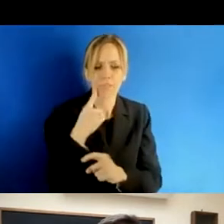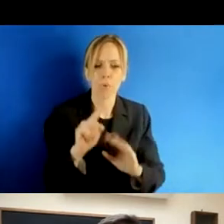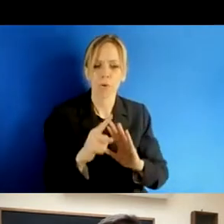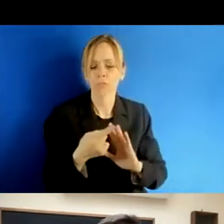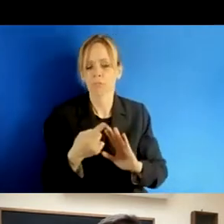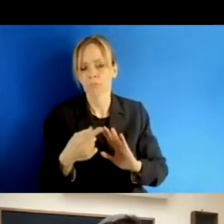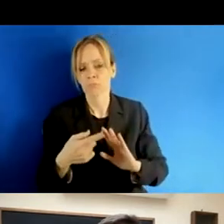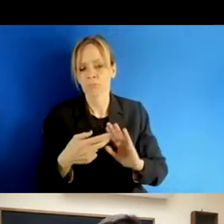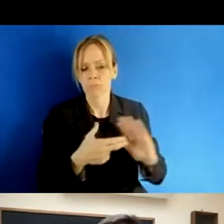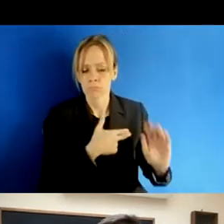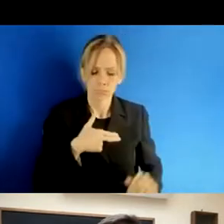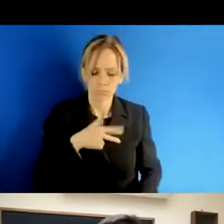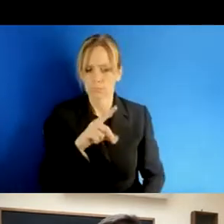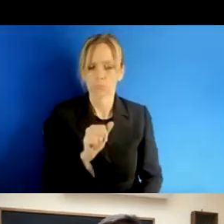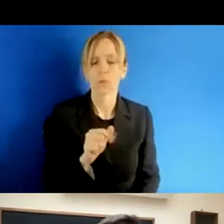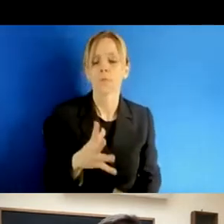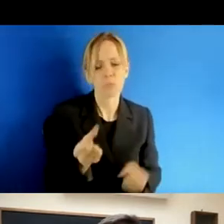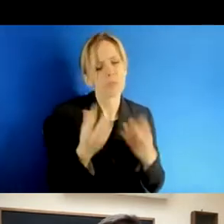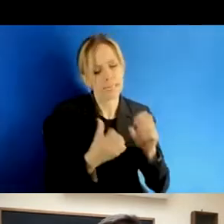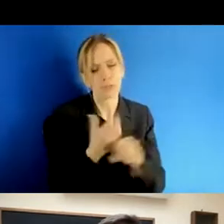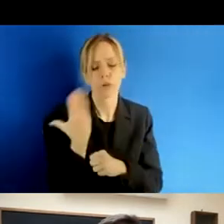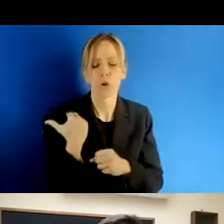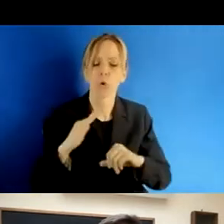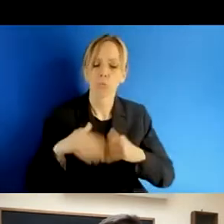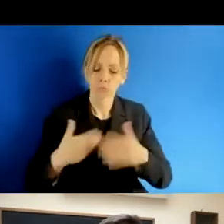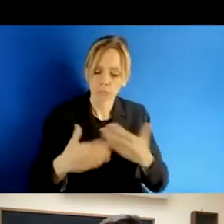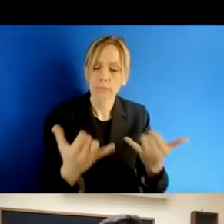But that was many years ago. So now, I still,